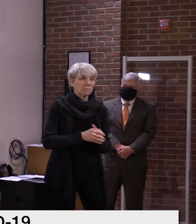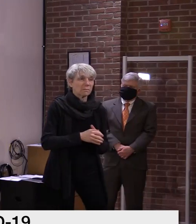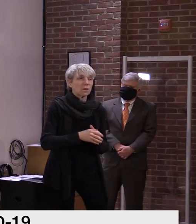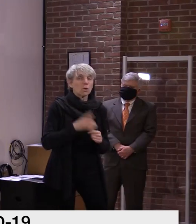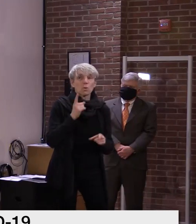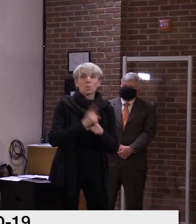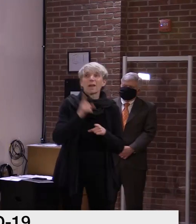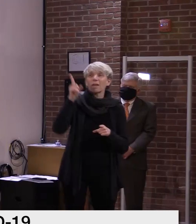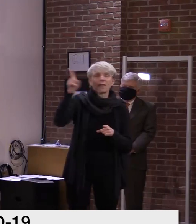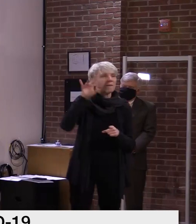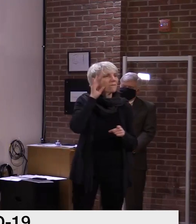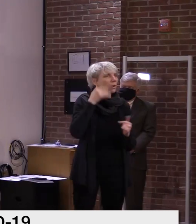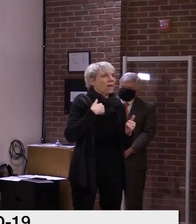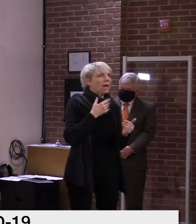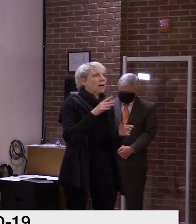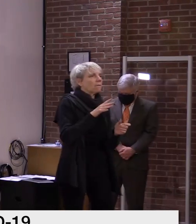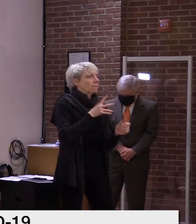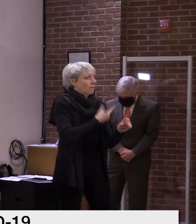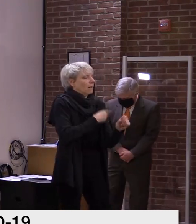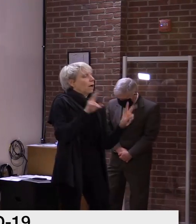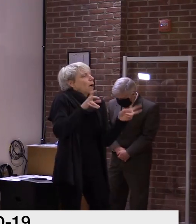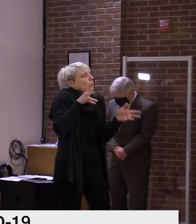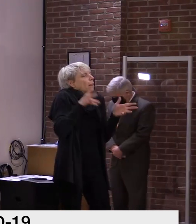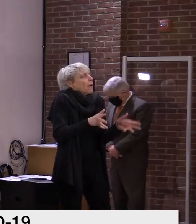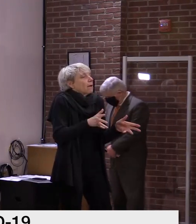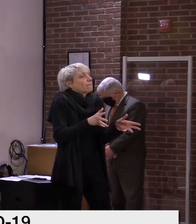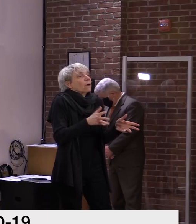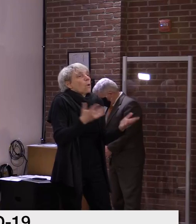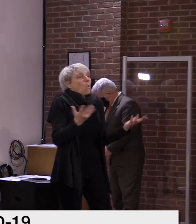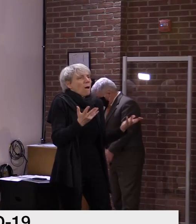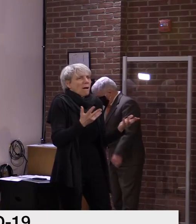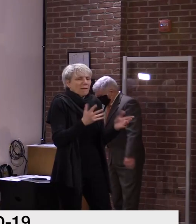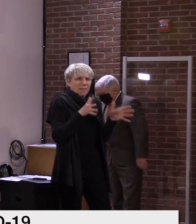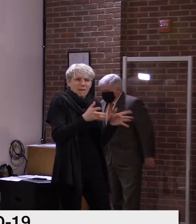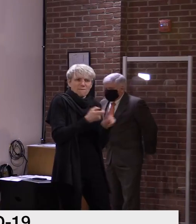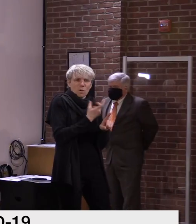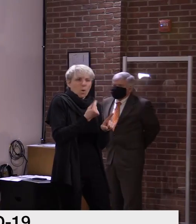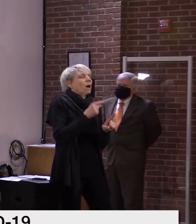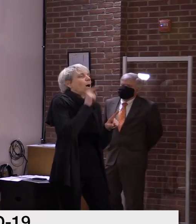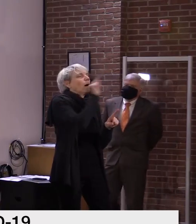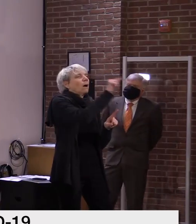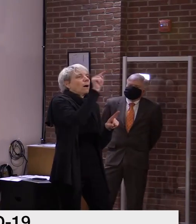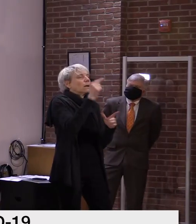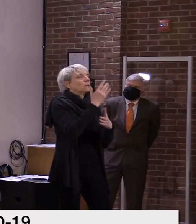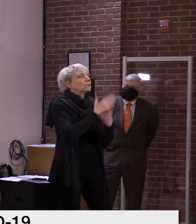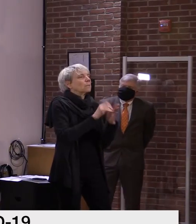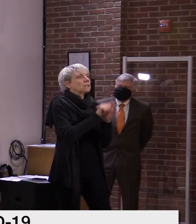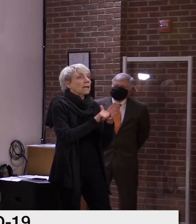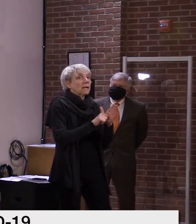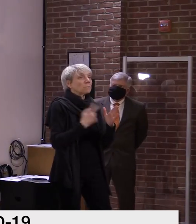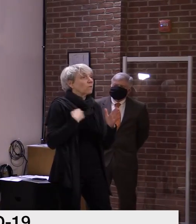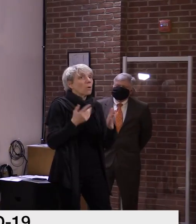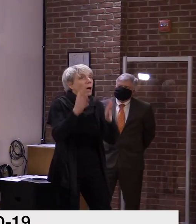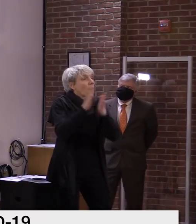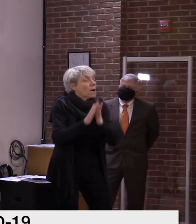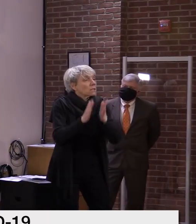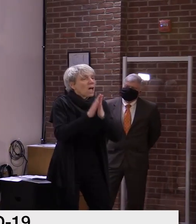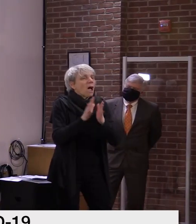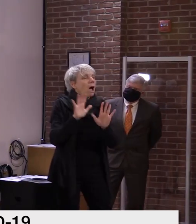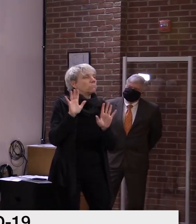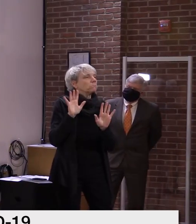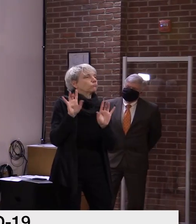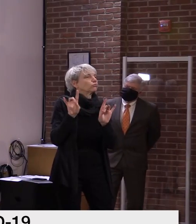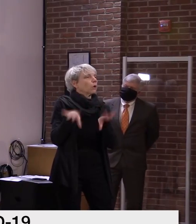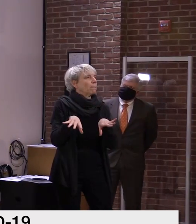federal pool for those states who don't request that week in particular any allocation.